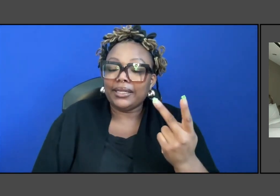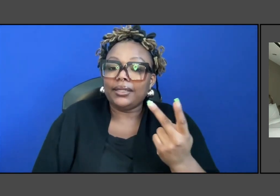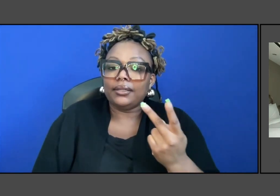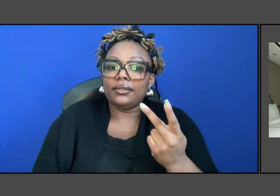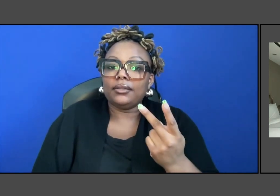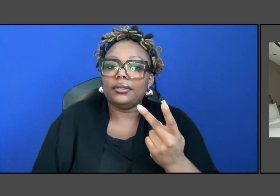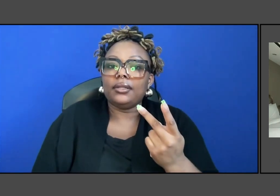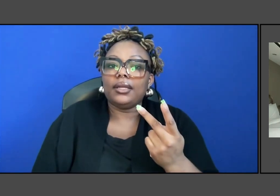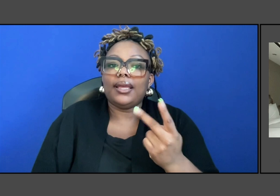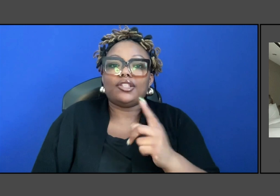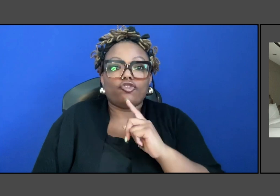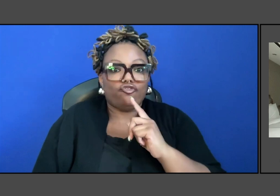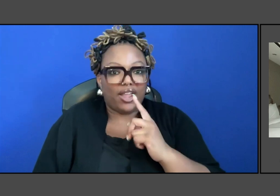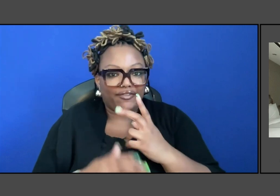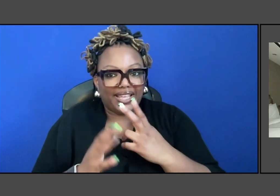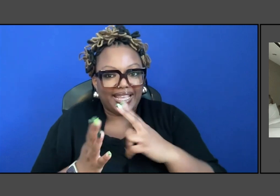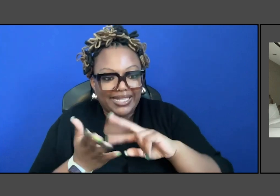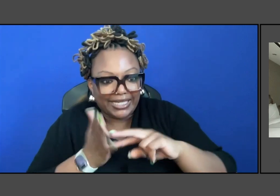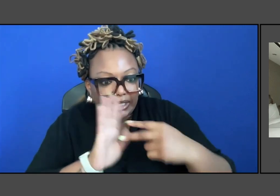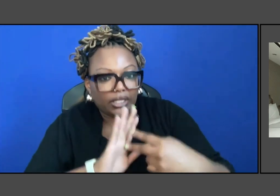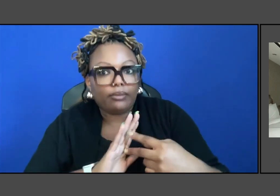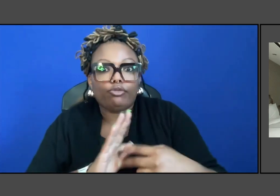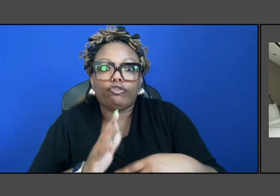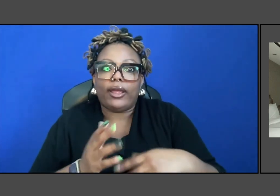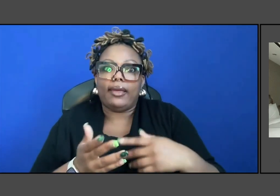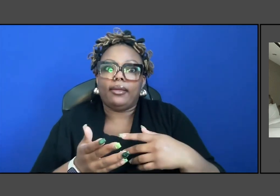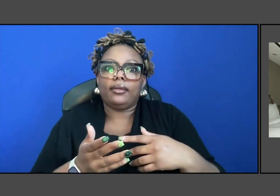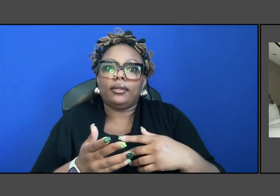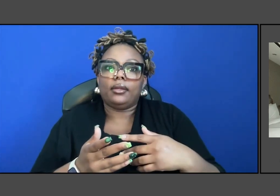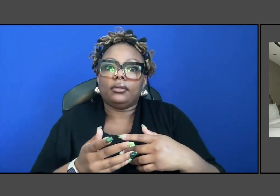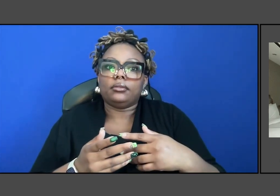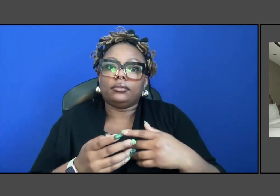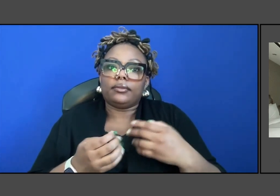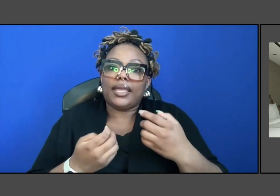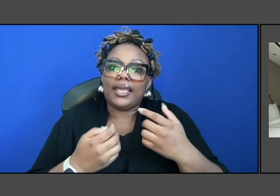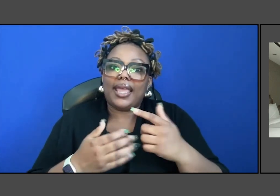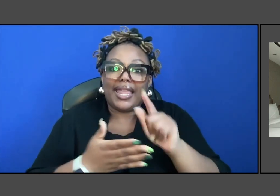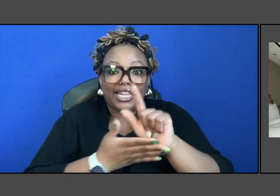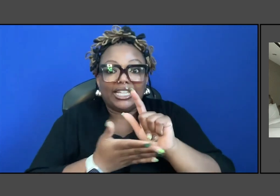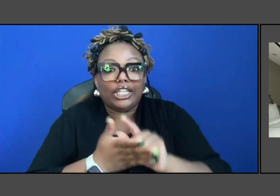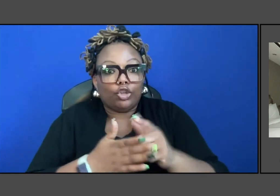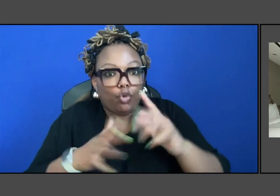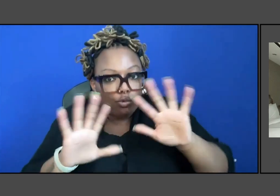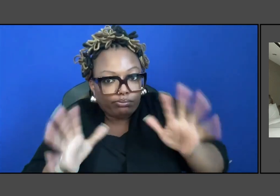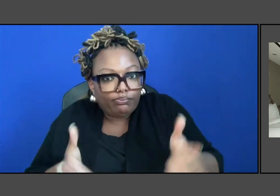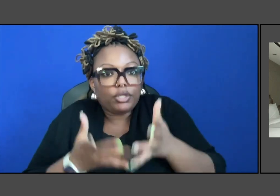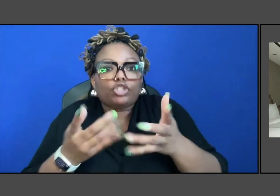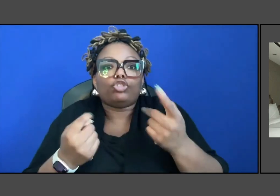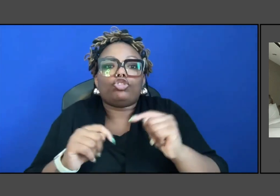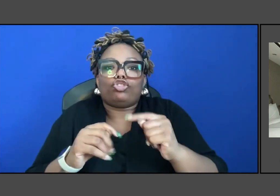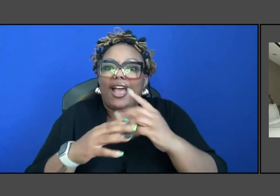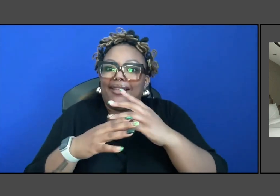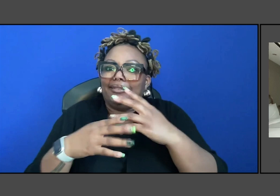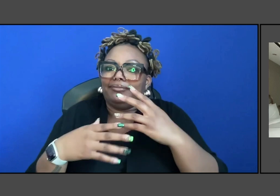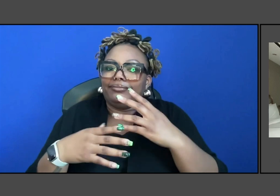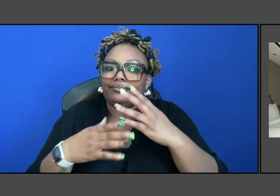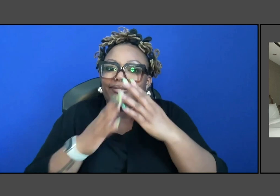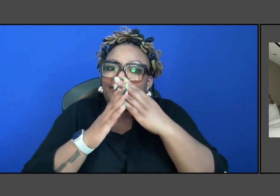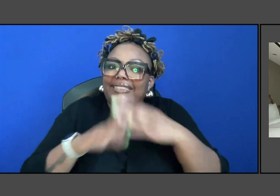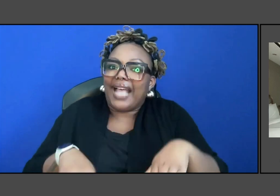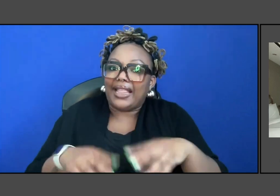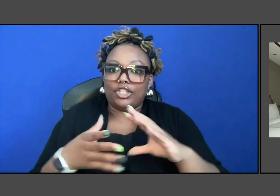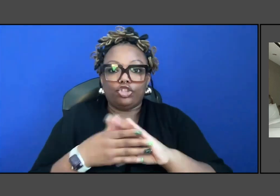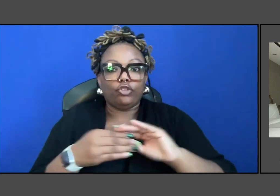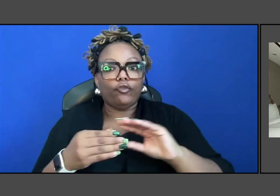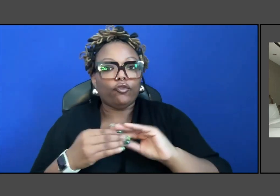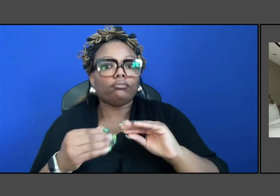deliberate and intentional and legal push to try and silence those stories and that